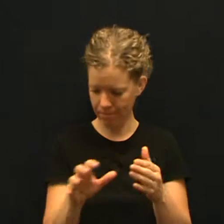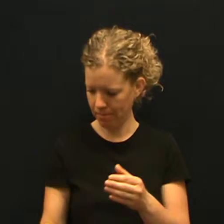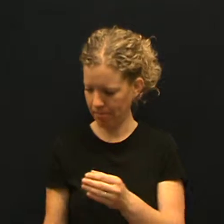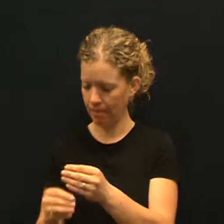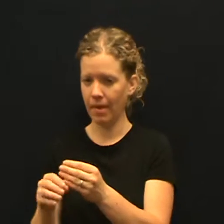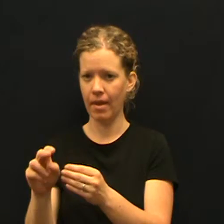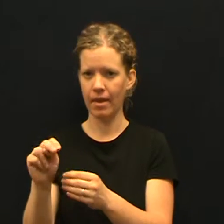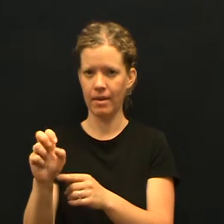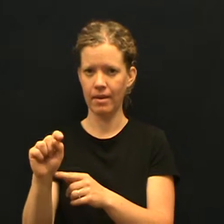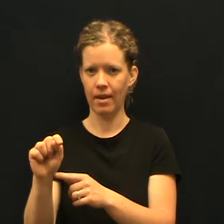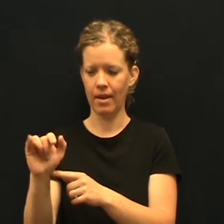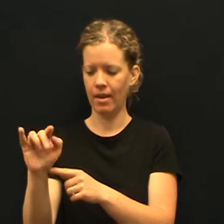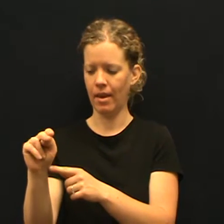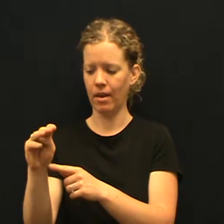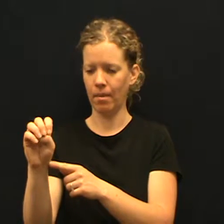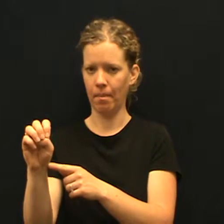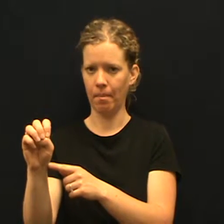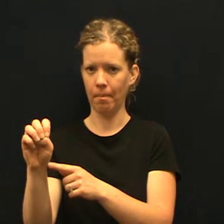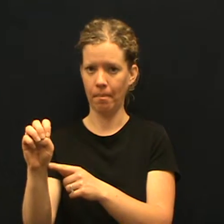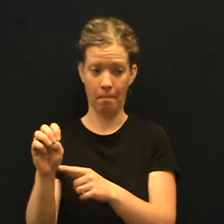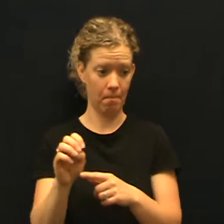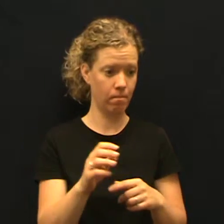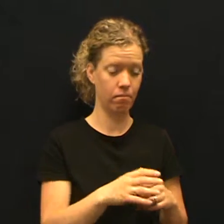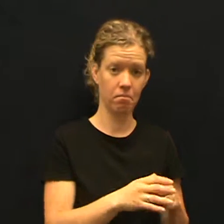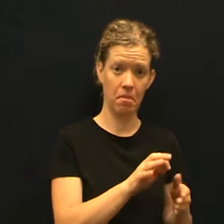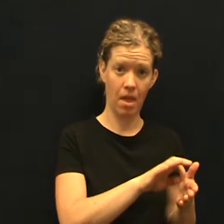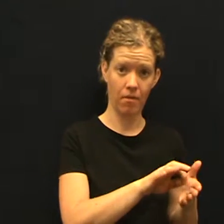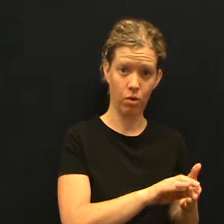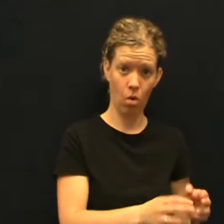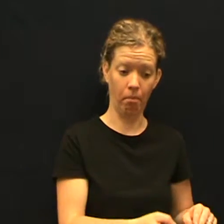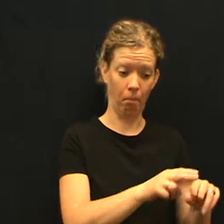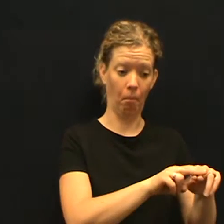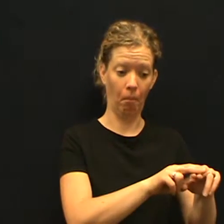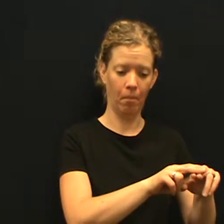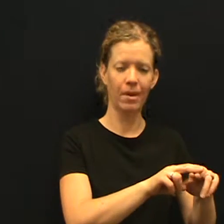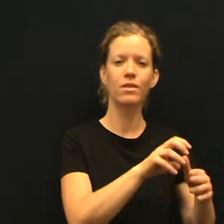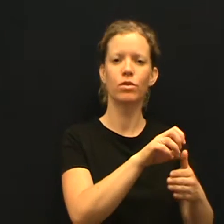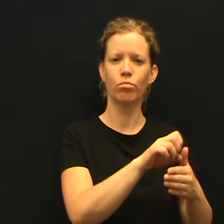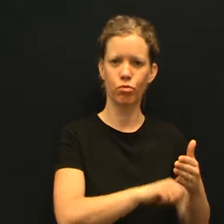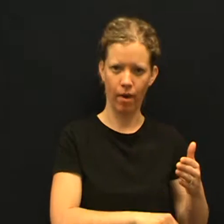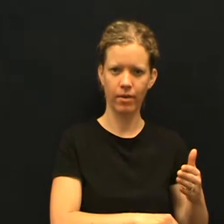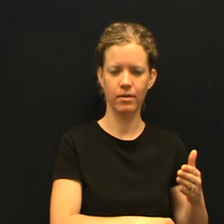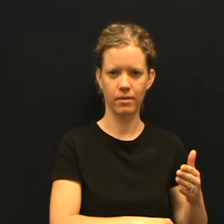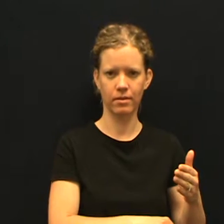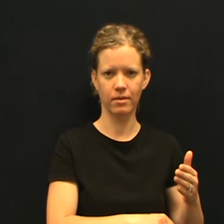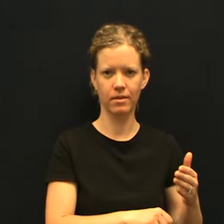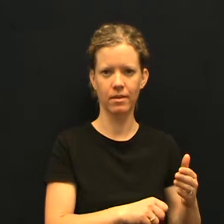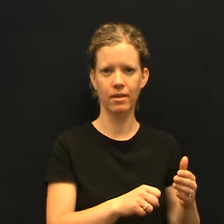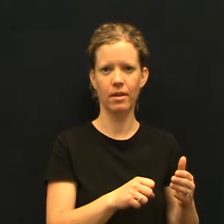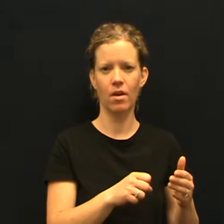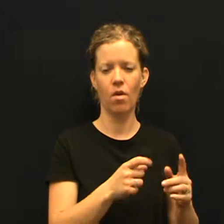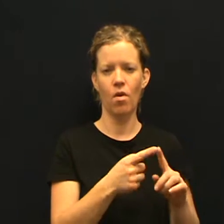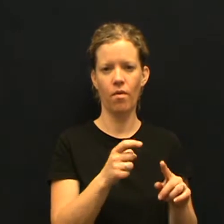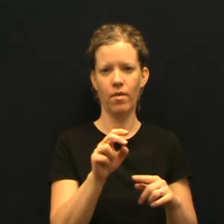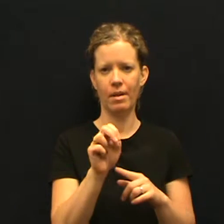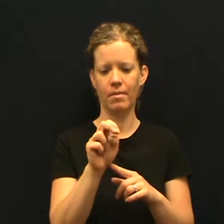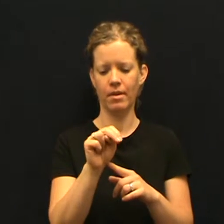at the increase in inventory, so we're subtracting that from net income to arrive at cash flow from operations, and etc. We go